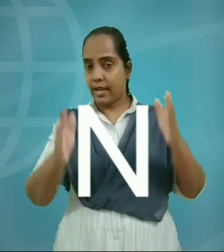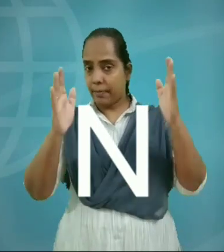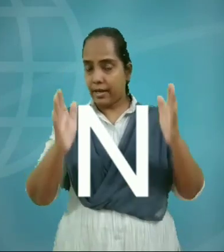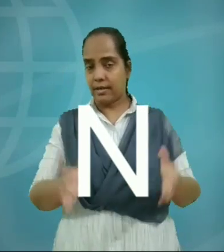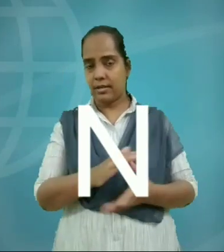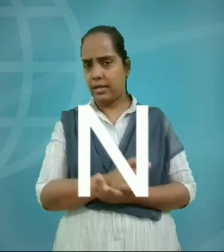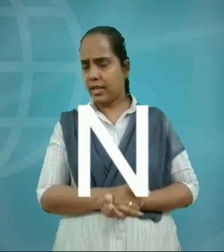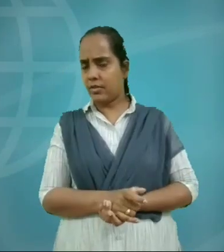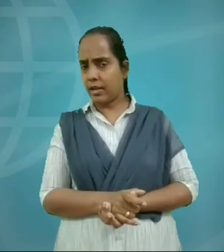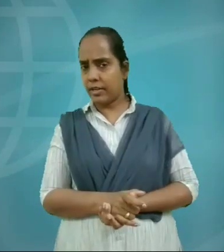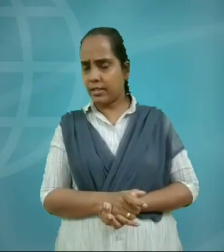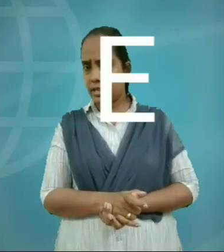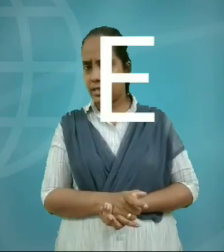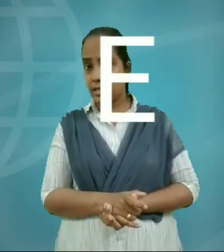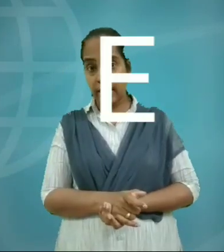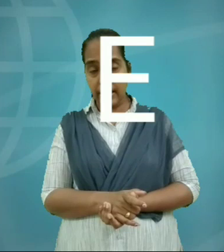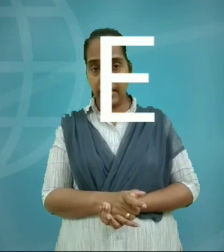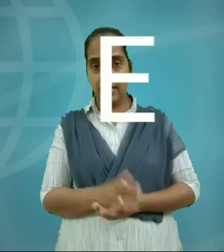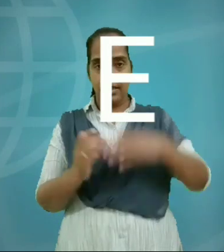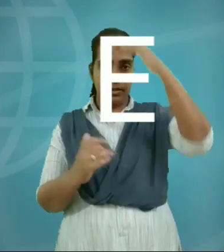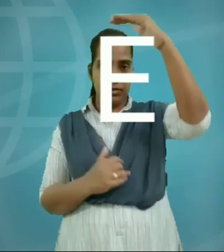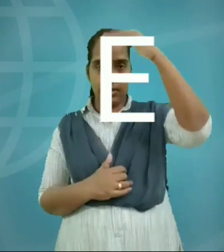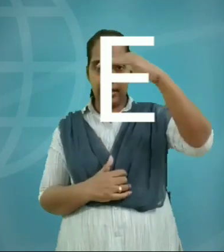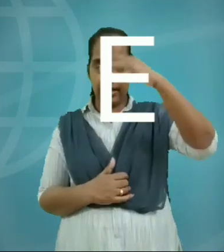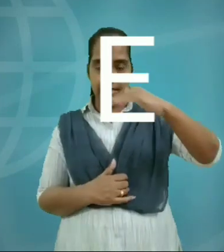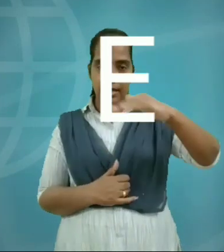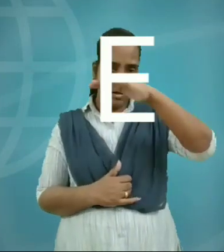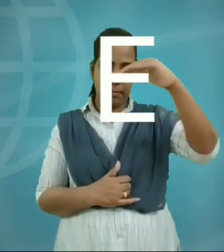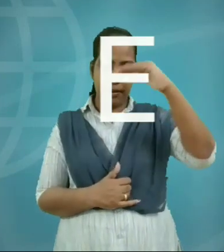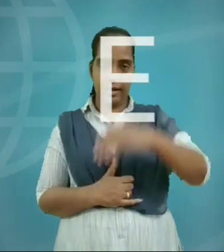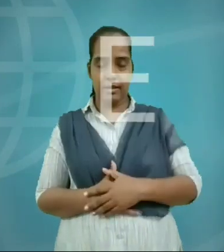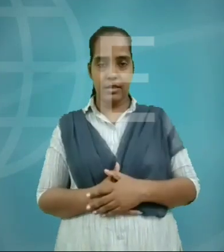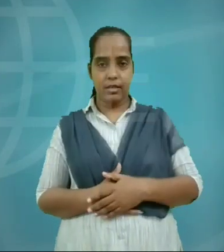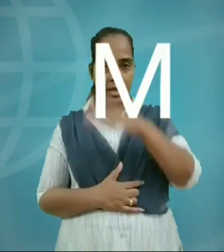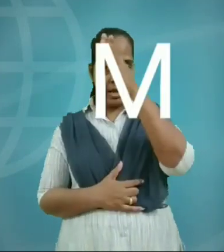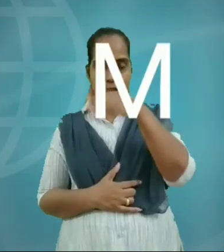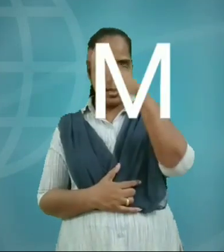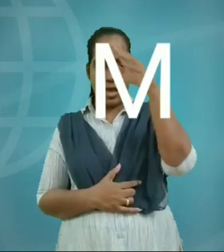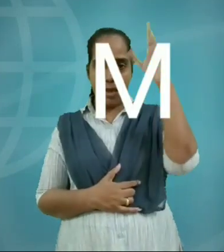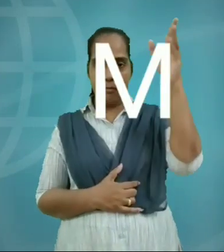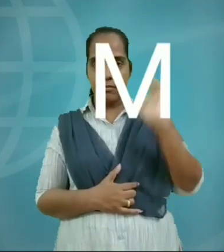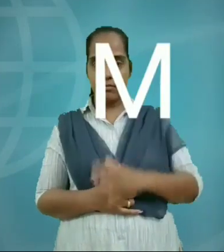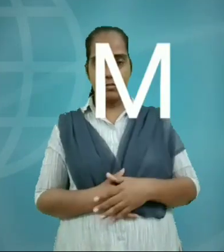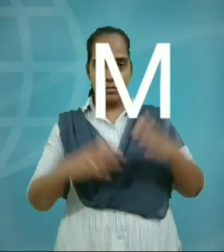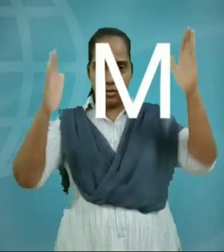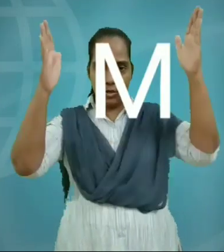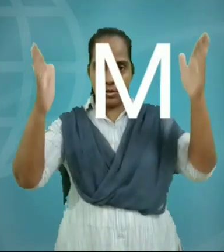are parallel. Can you think of any other letters? E. The three lines are parallel. Letter M. The two